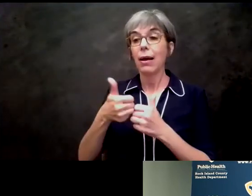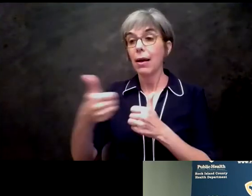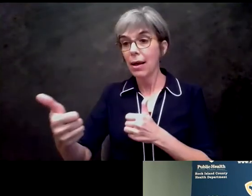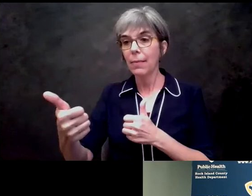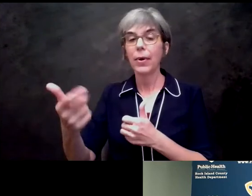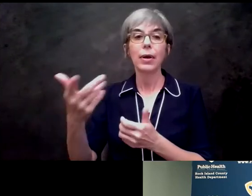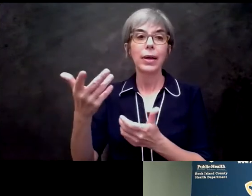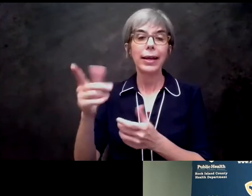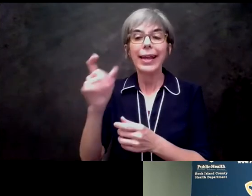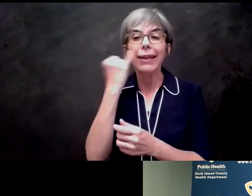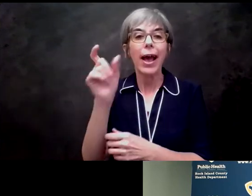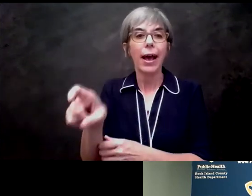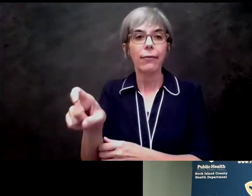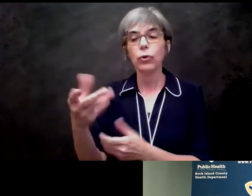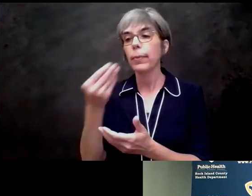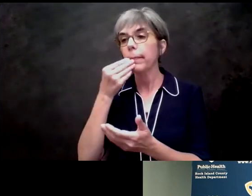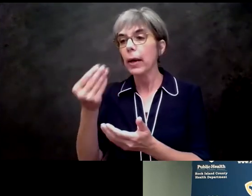your distance from others.